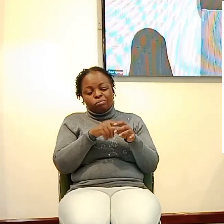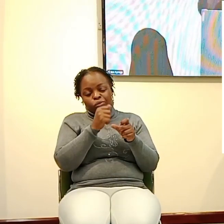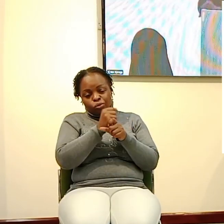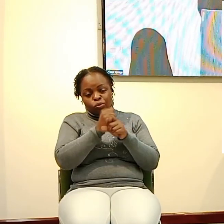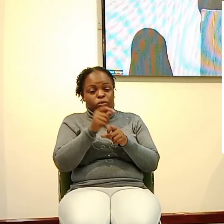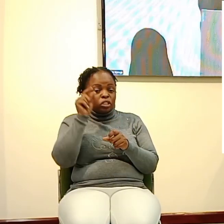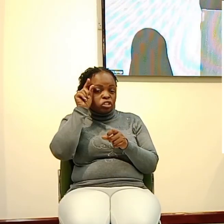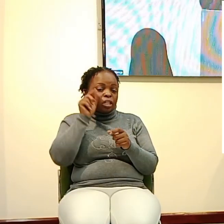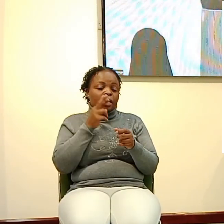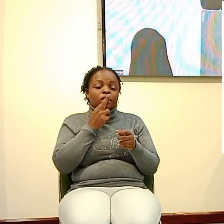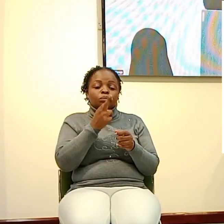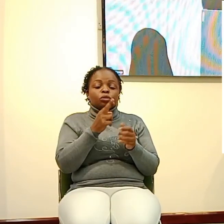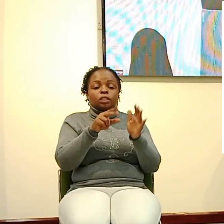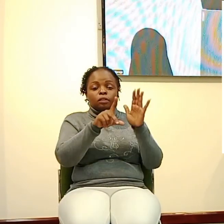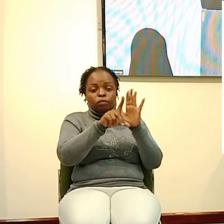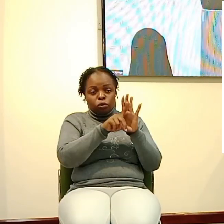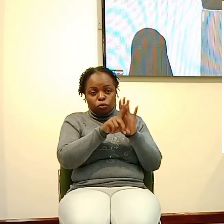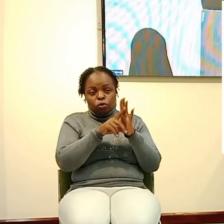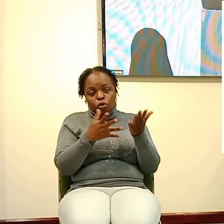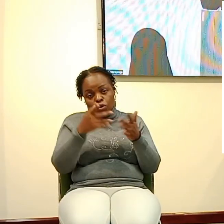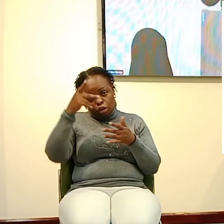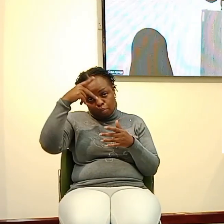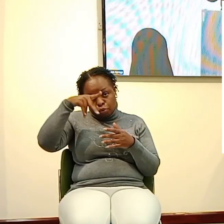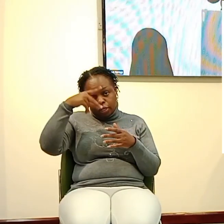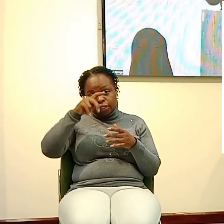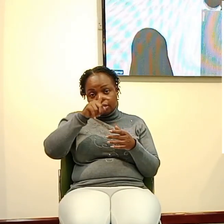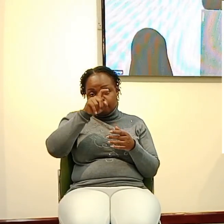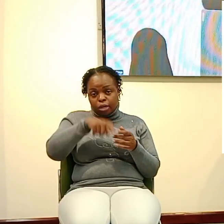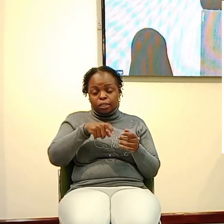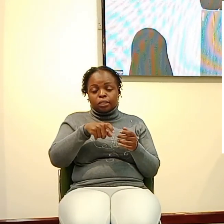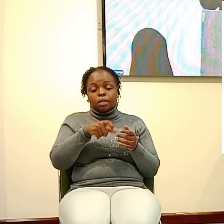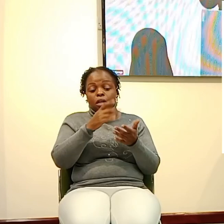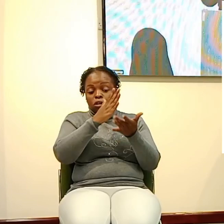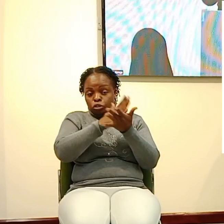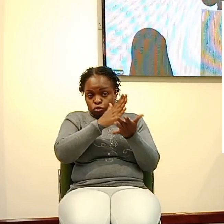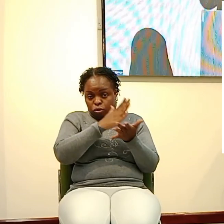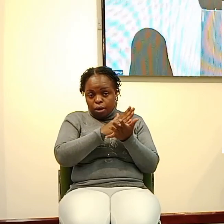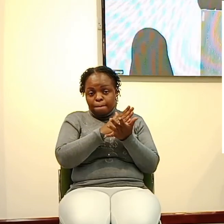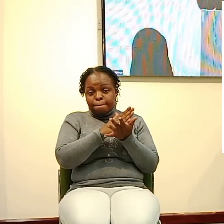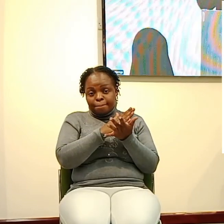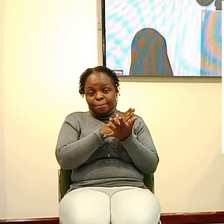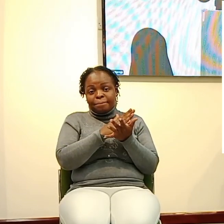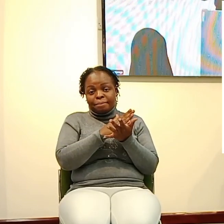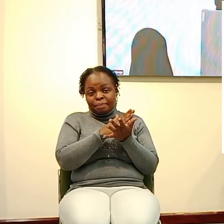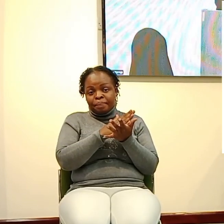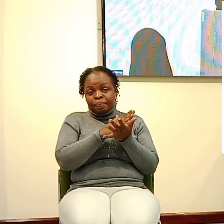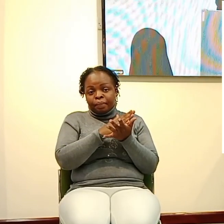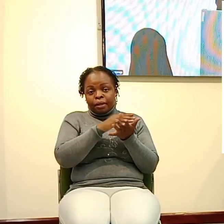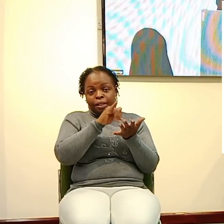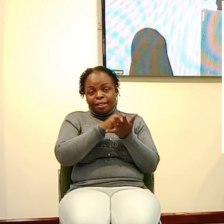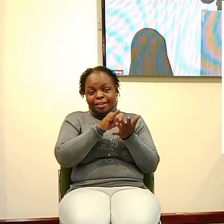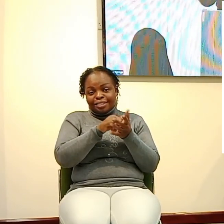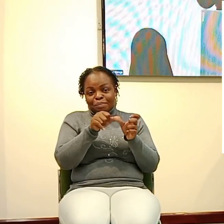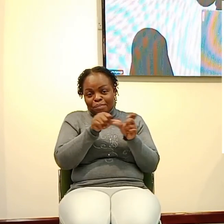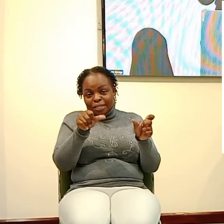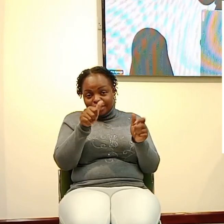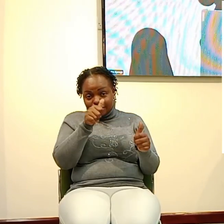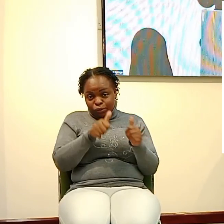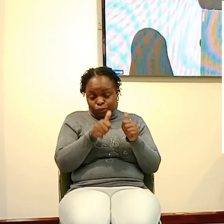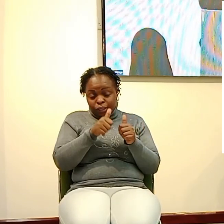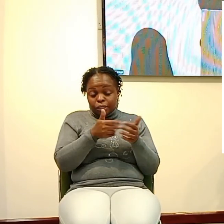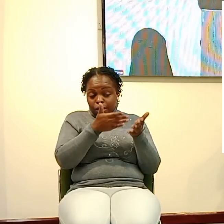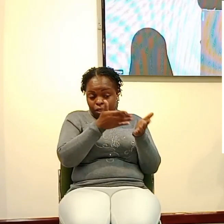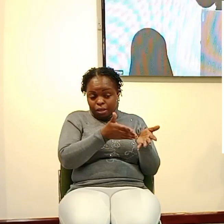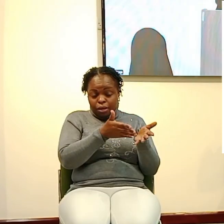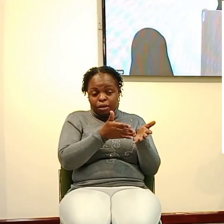responsive legislation or gender responsive policies, you must ensure that the measures that are put in